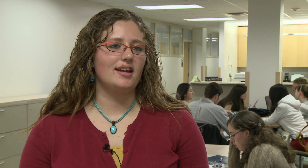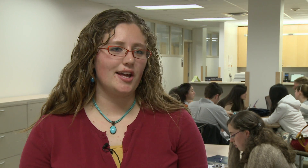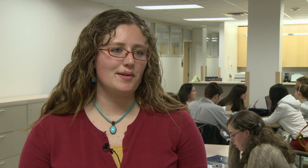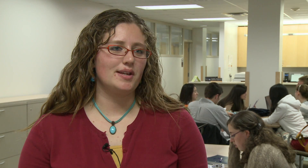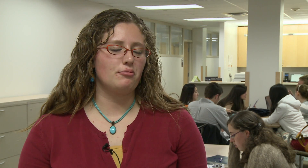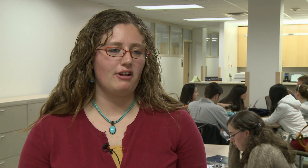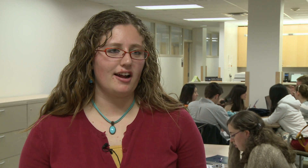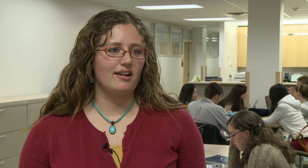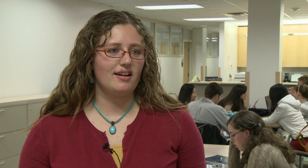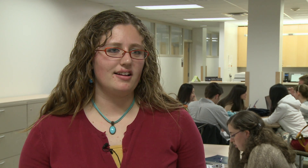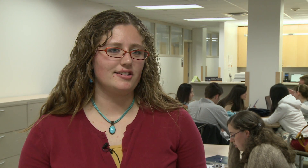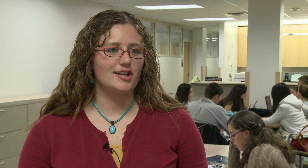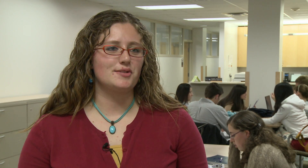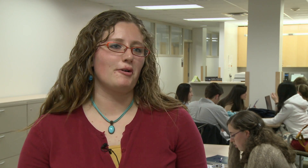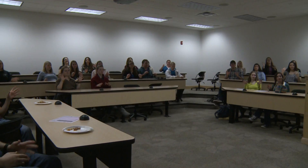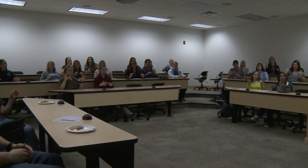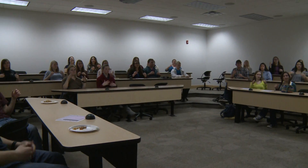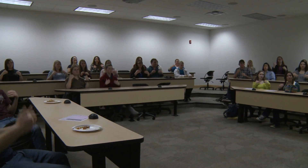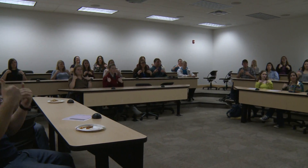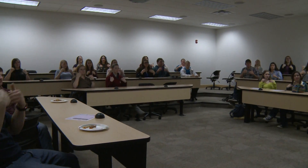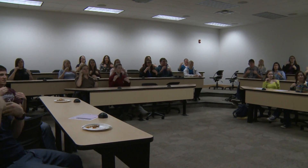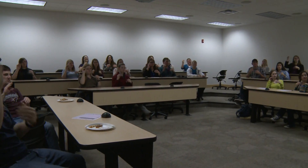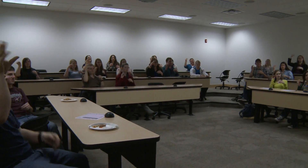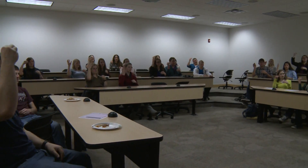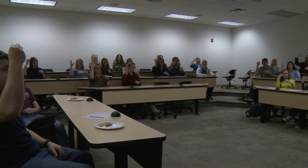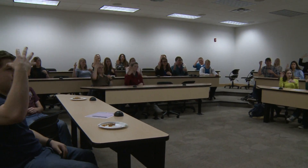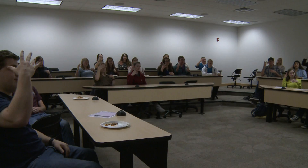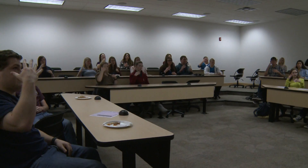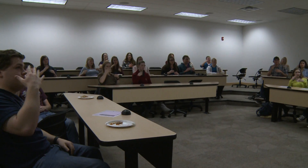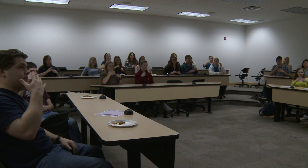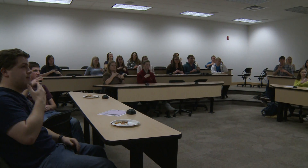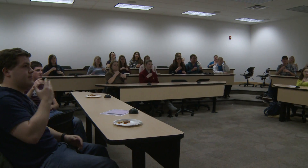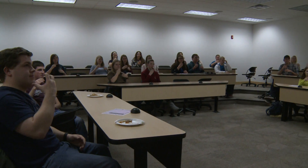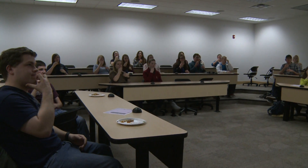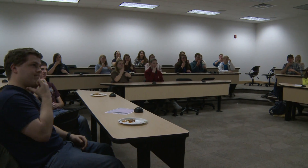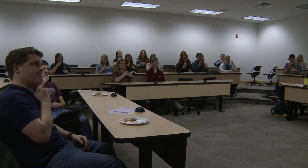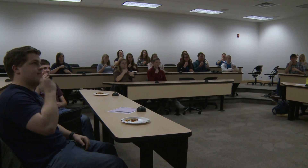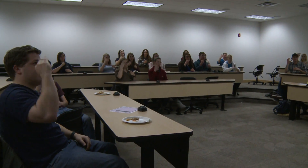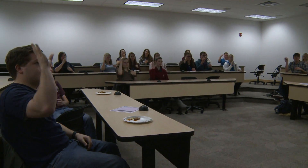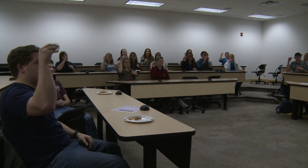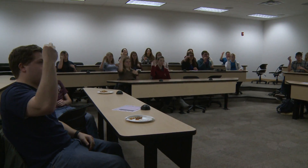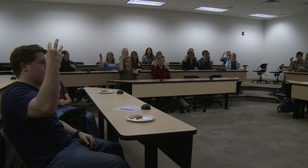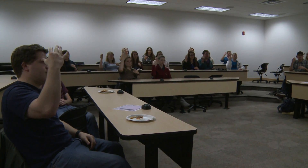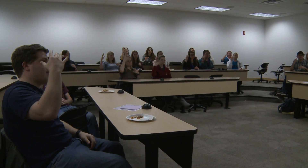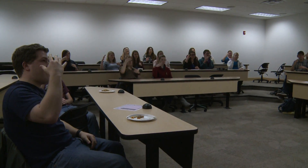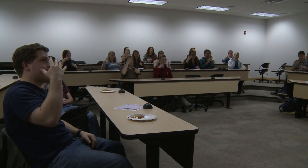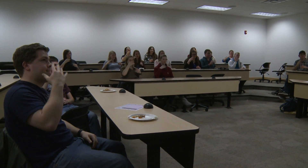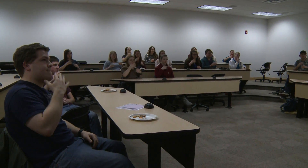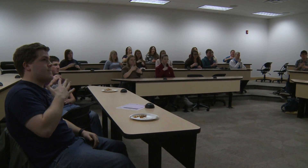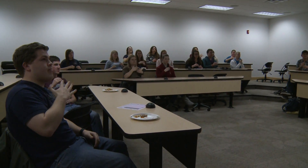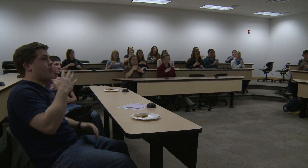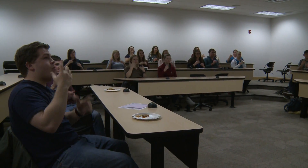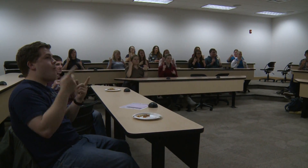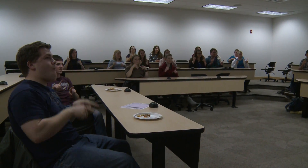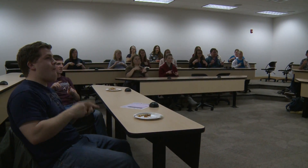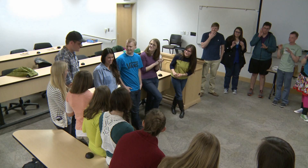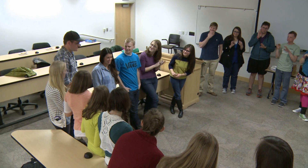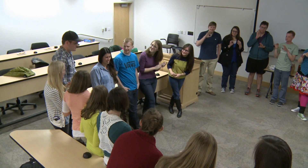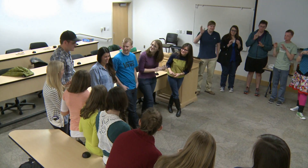hymn and a prayer, because we're at BYU here. And then we do a spotlight on one or two of our ASL Club members. You may not be